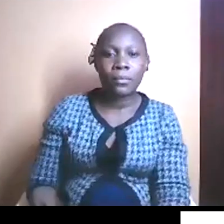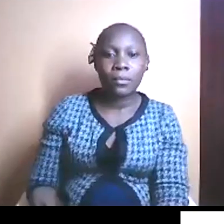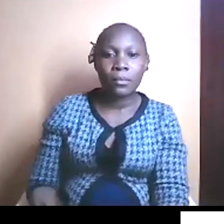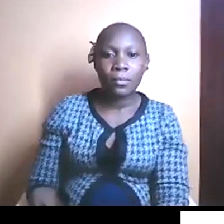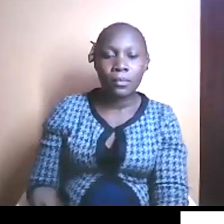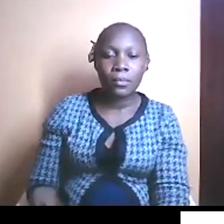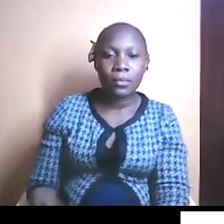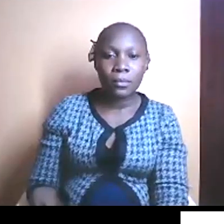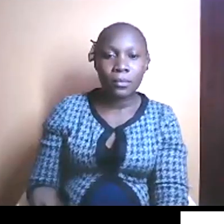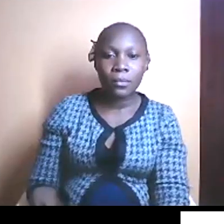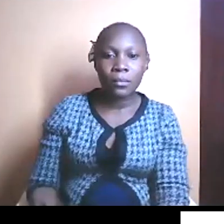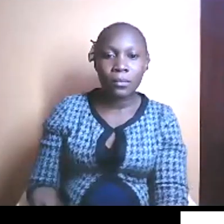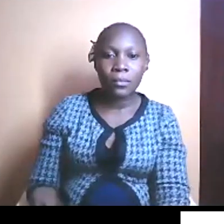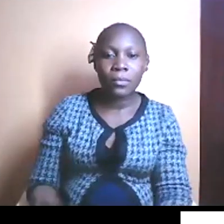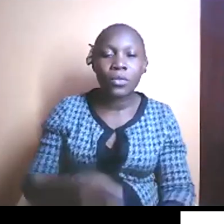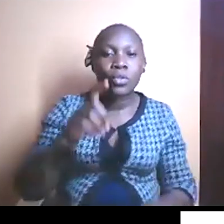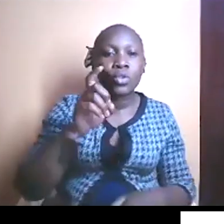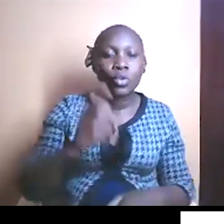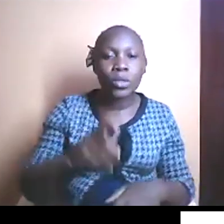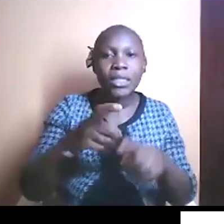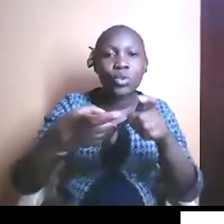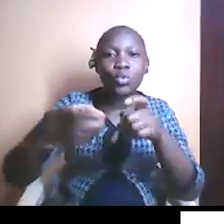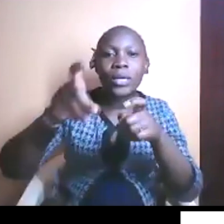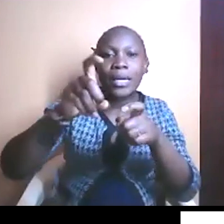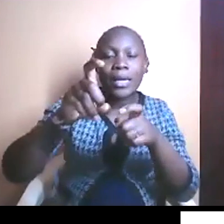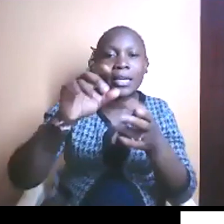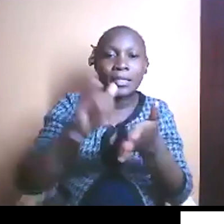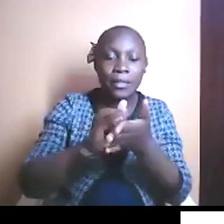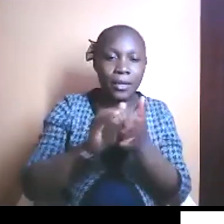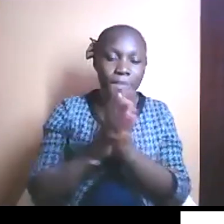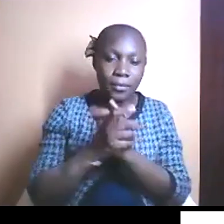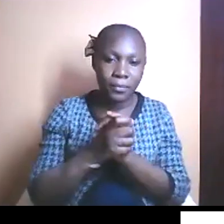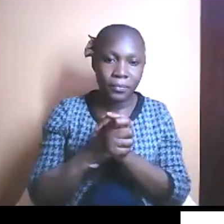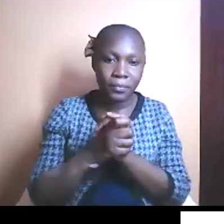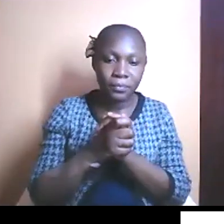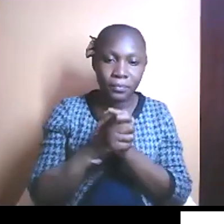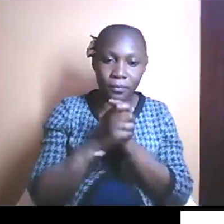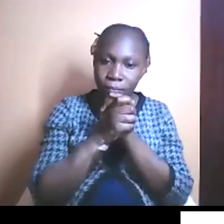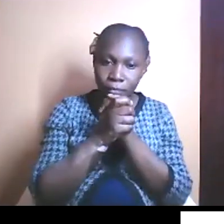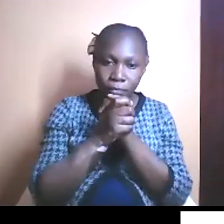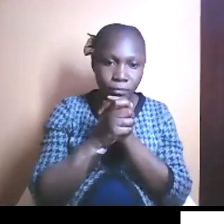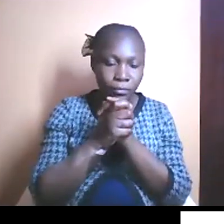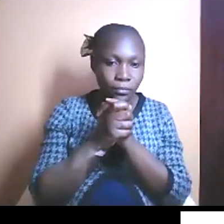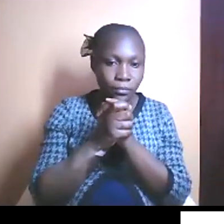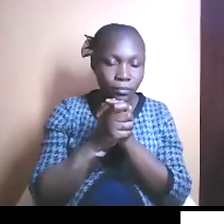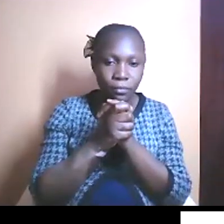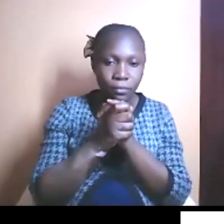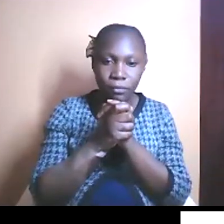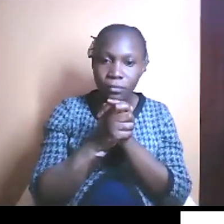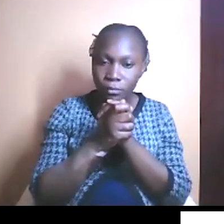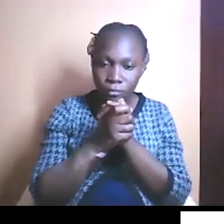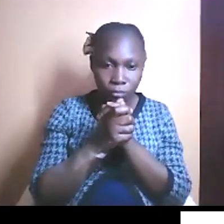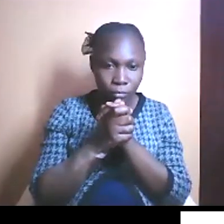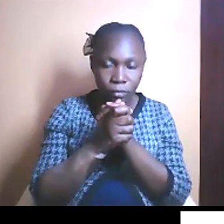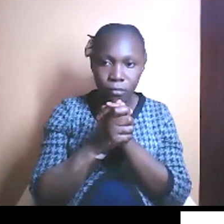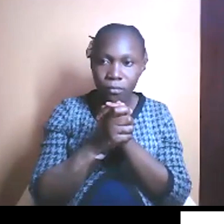be okay. So you want to increase that, not decrease it. Okay, and then there's one question from somebody in the US who is saying